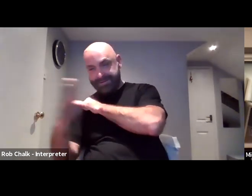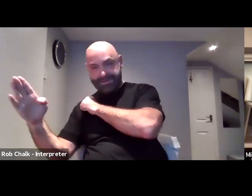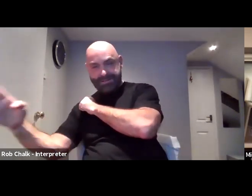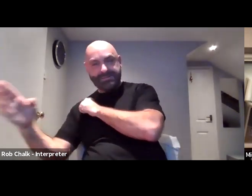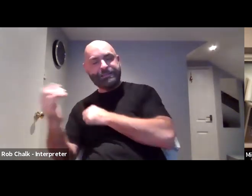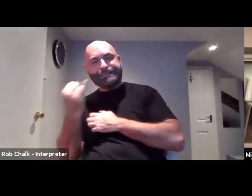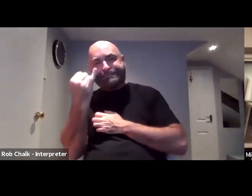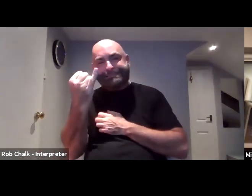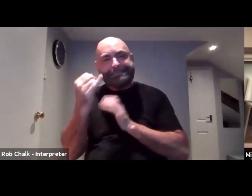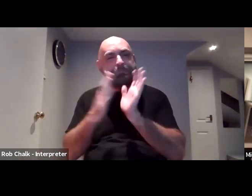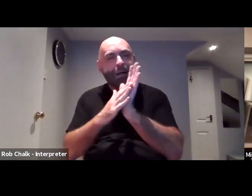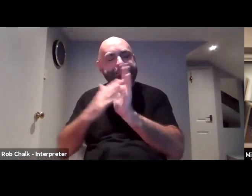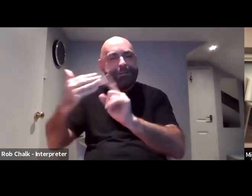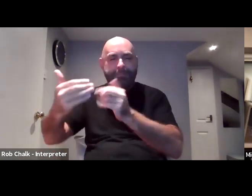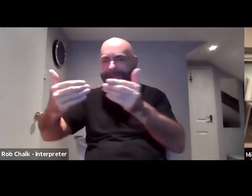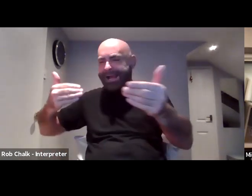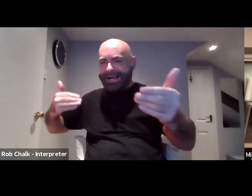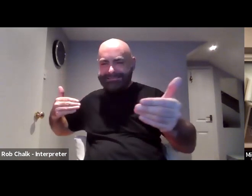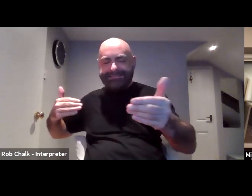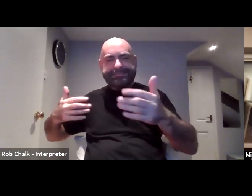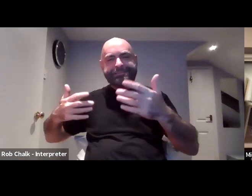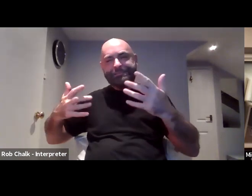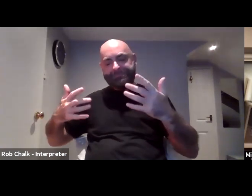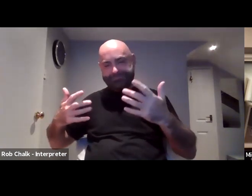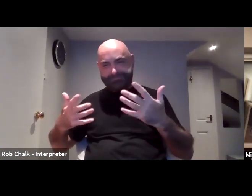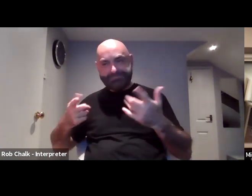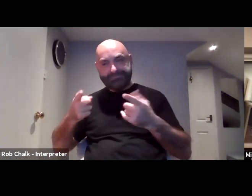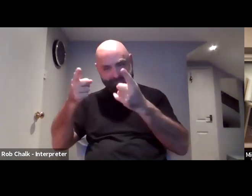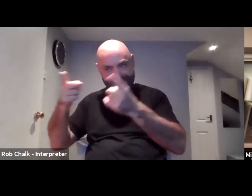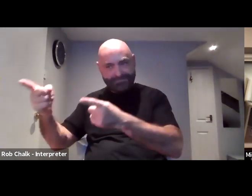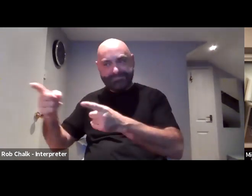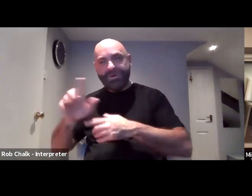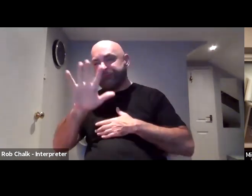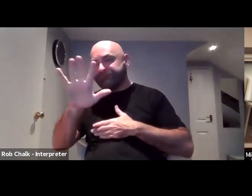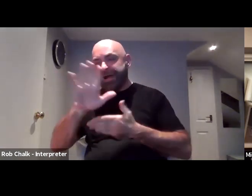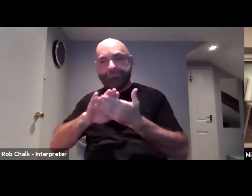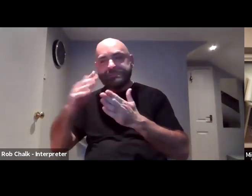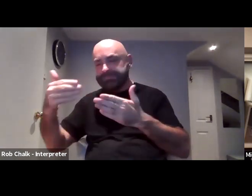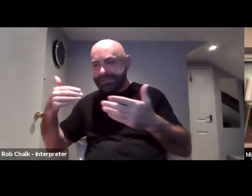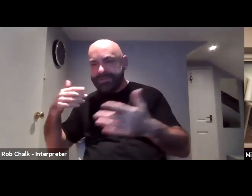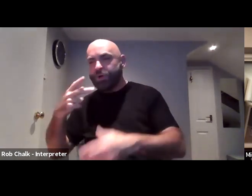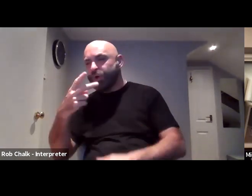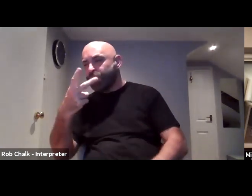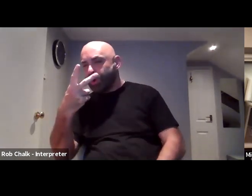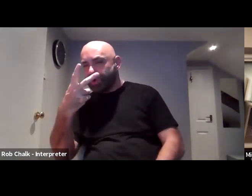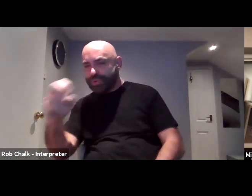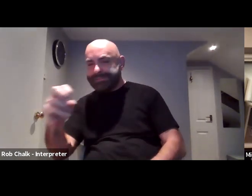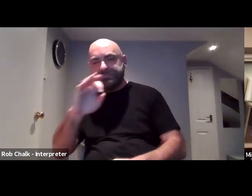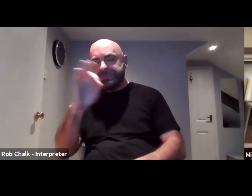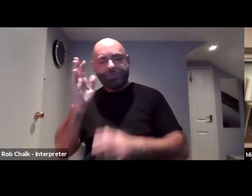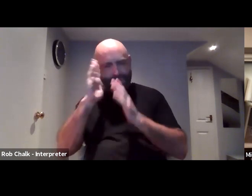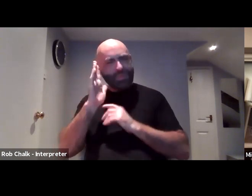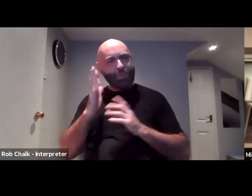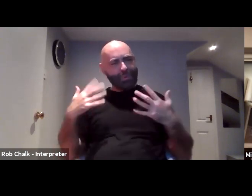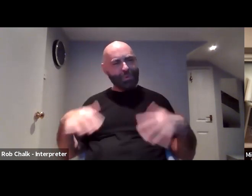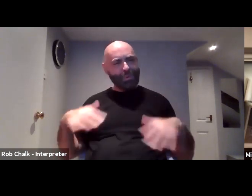6 months or more behind, more than 10%, 5 months or more behind, nearly 20%. You can